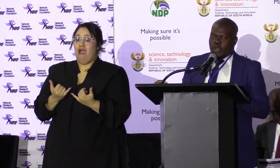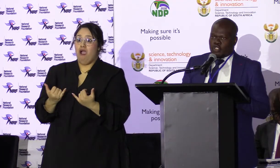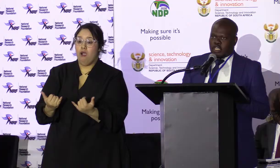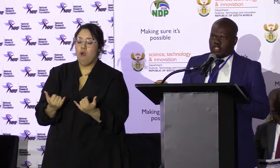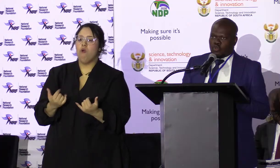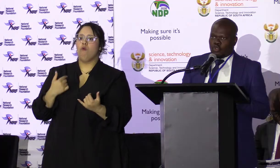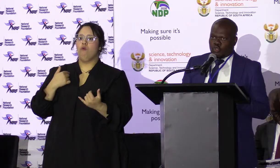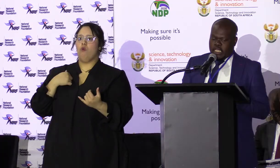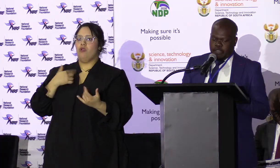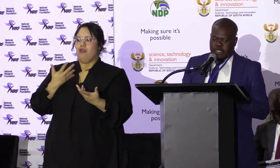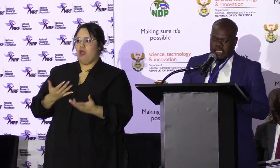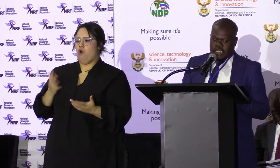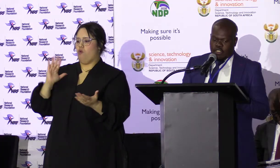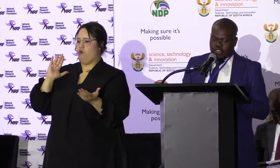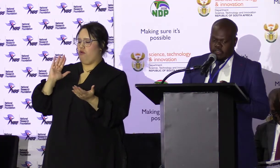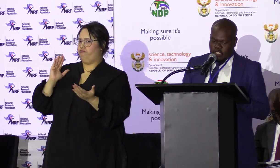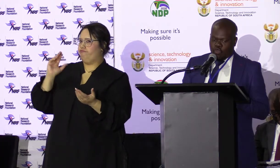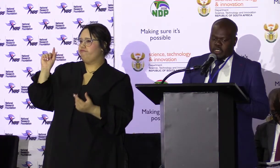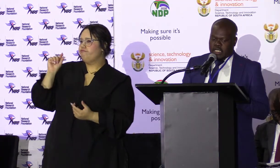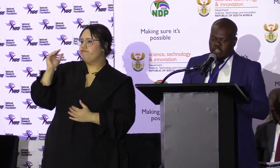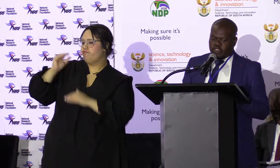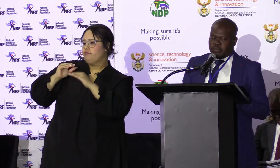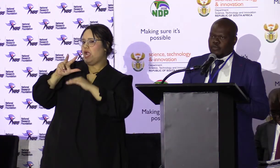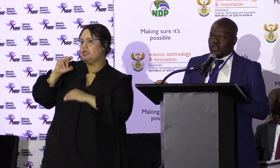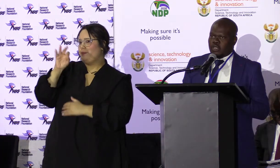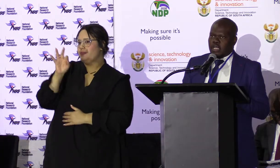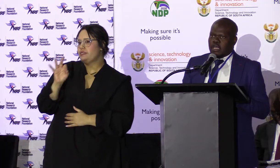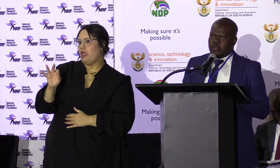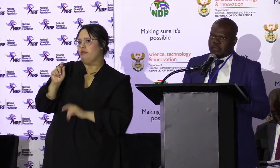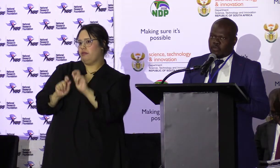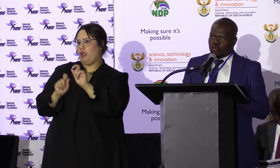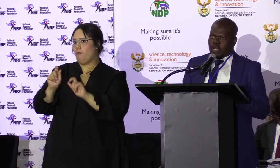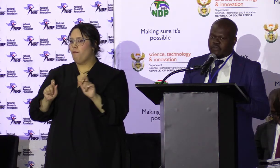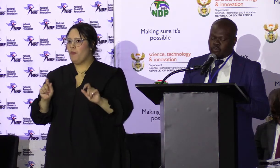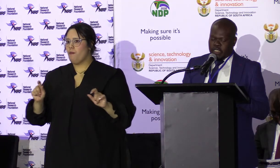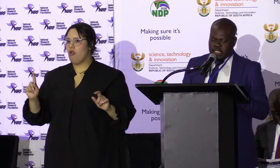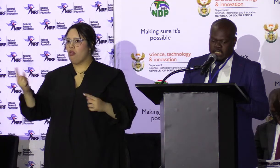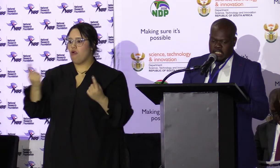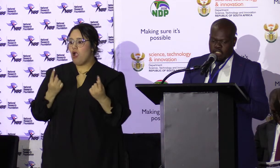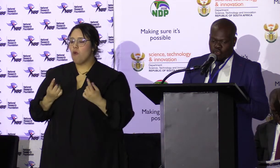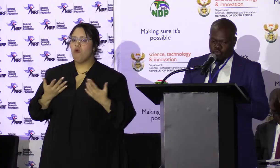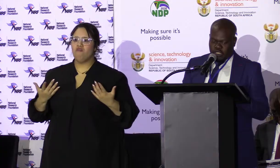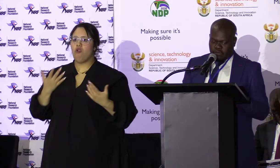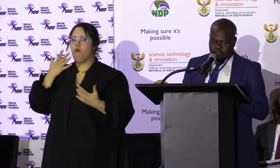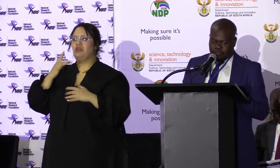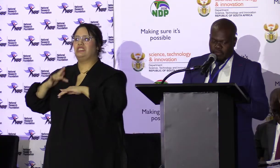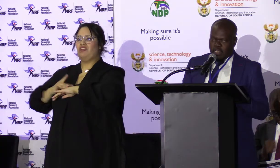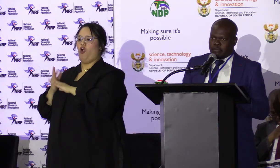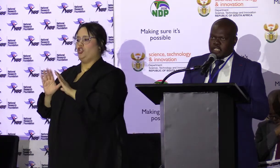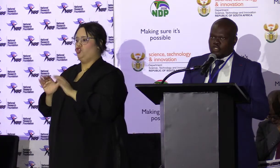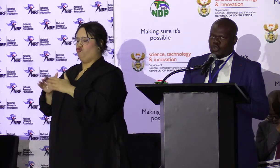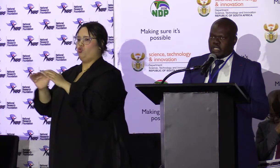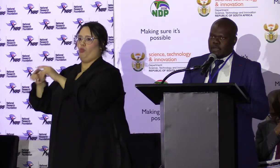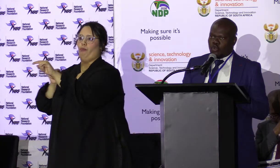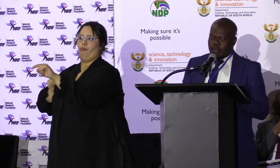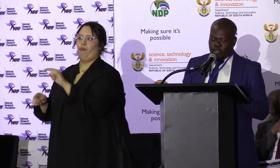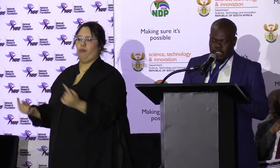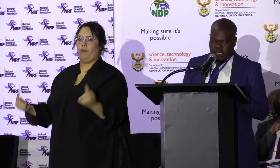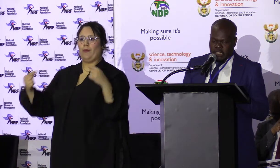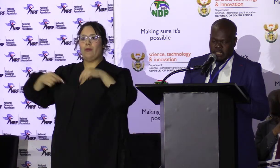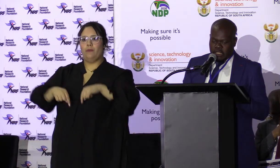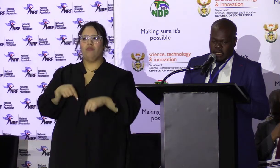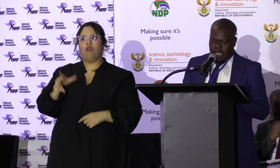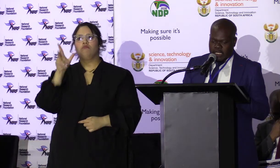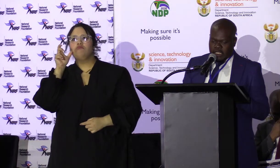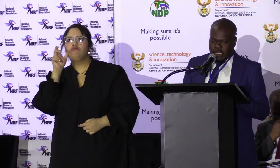stage, we're talking to close to 80% or 72% of the people being people who come from the designated groups. But you'll hear more